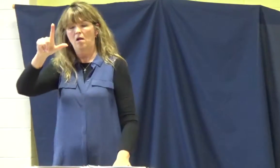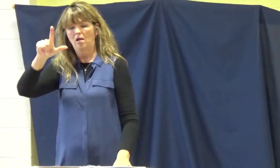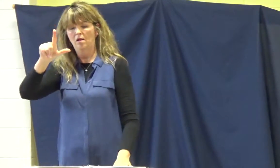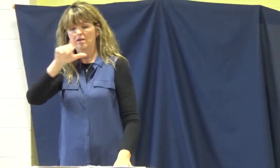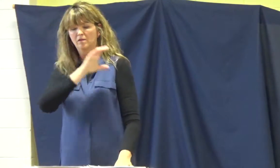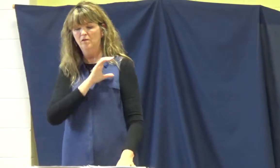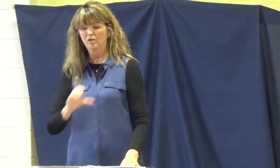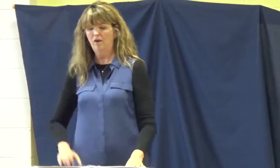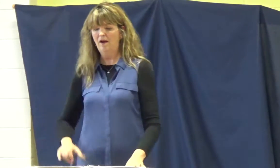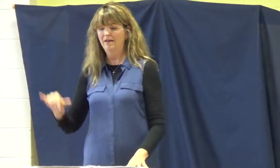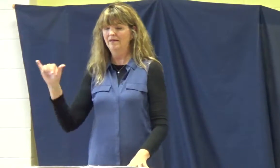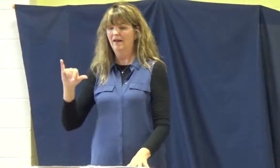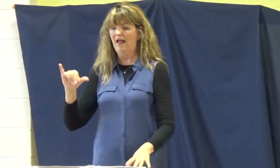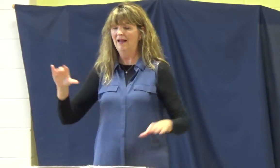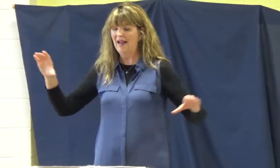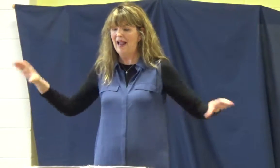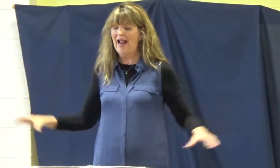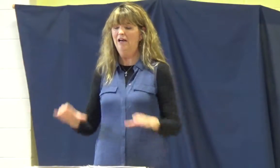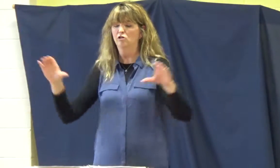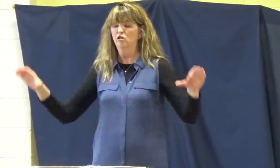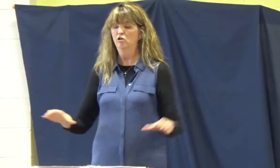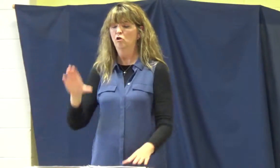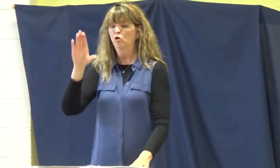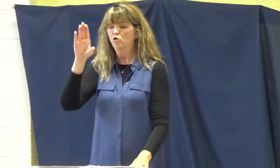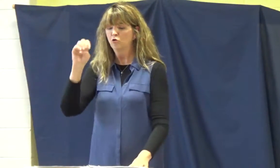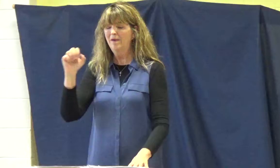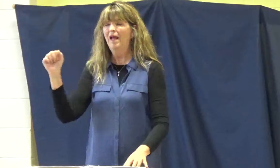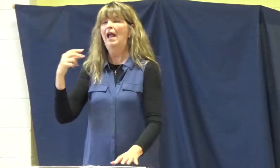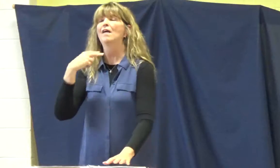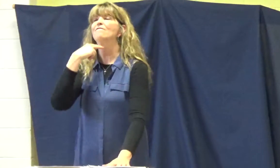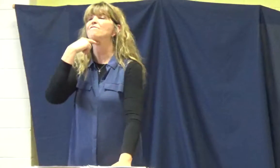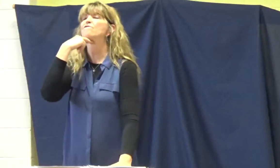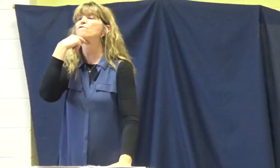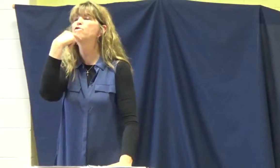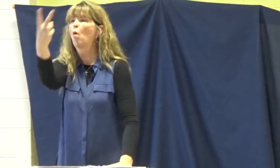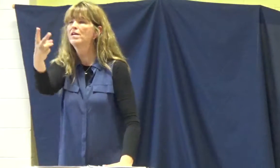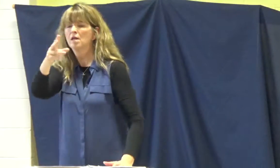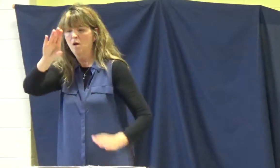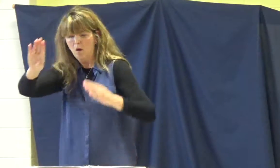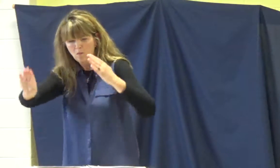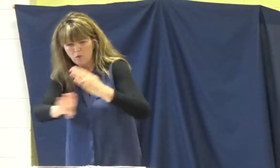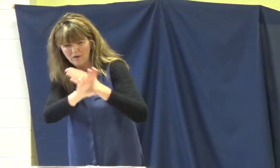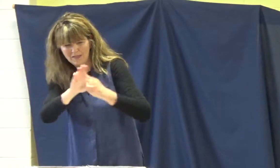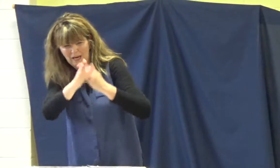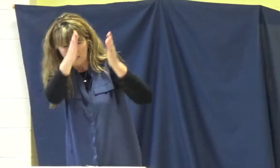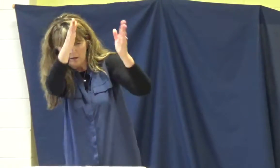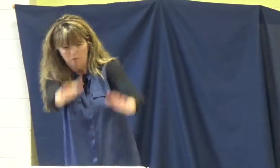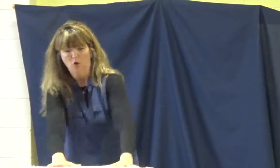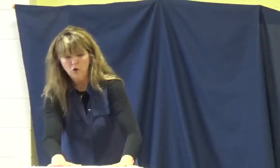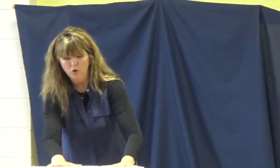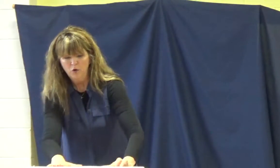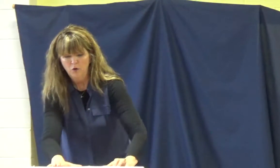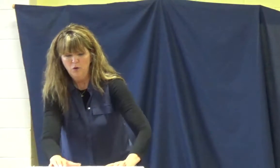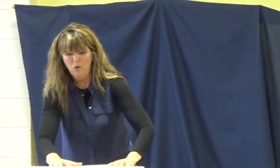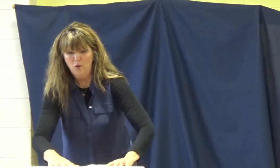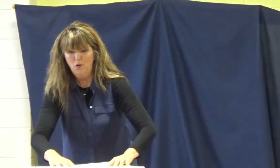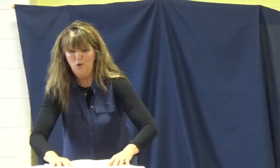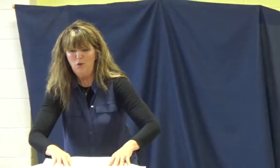shows us that Paul's Christ-like action to be a voice and a